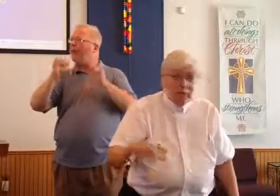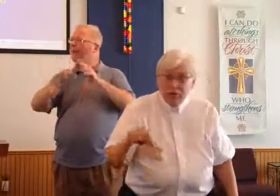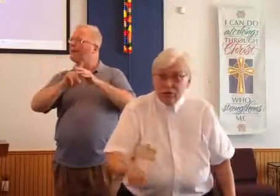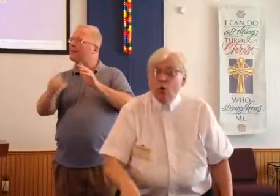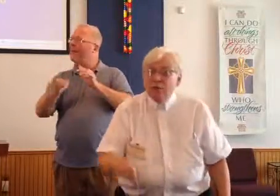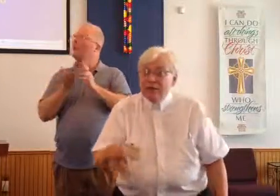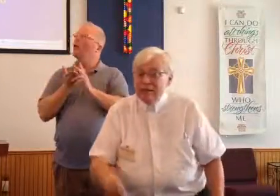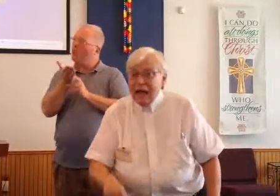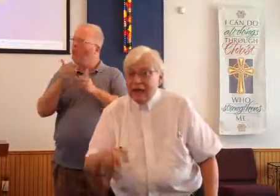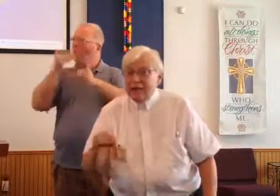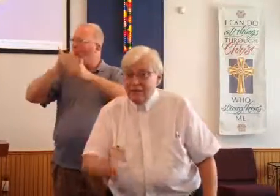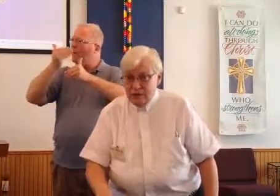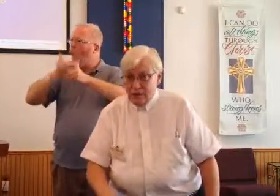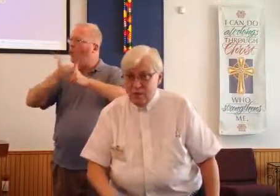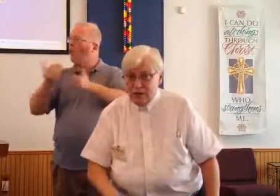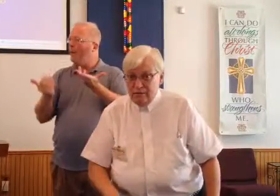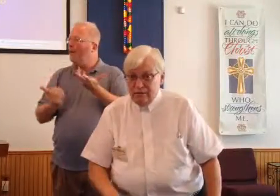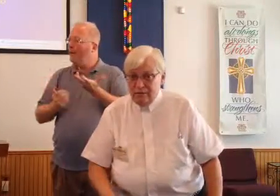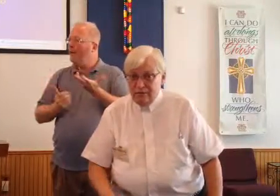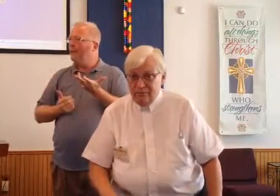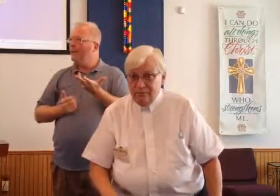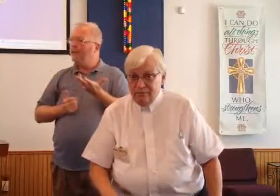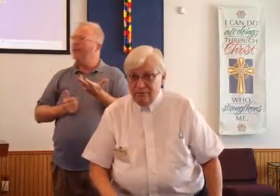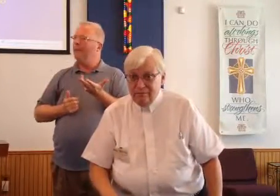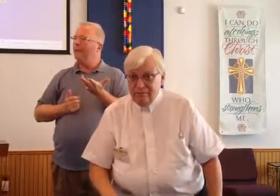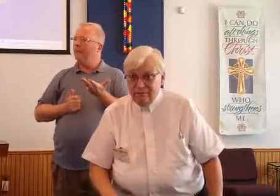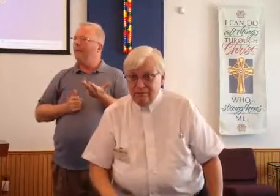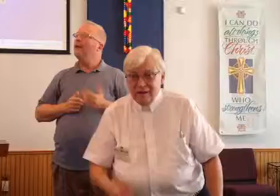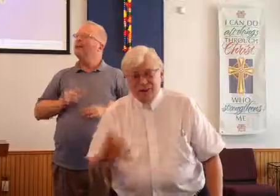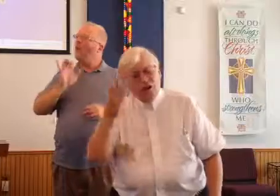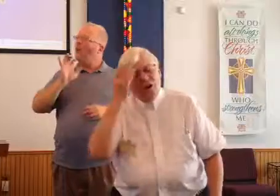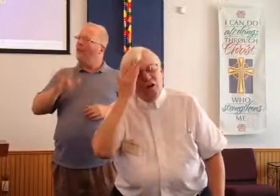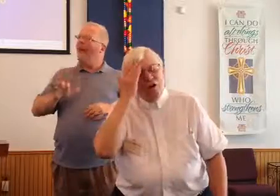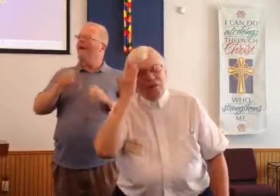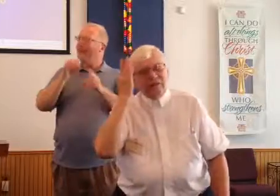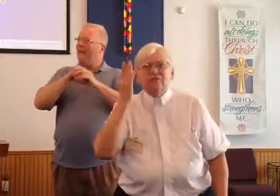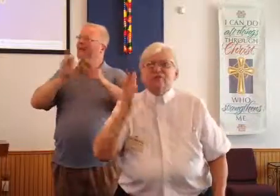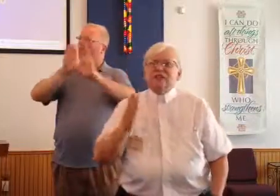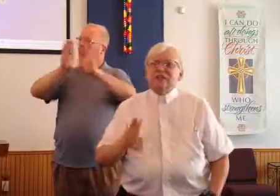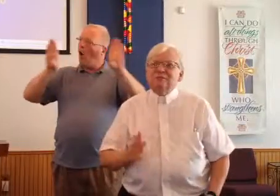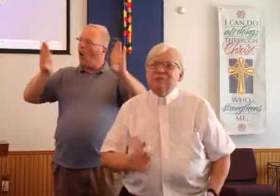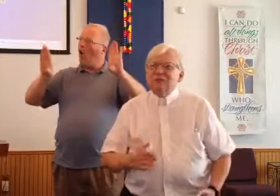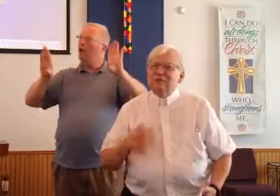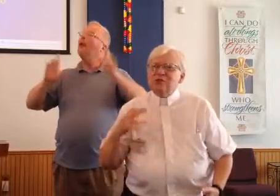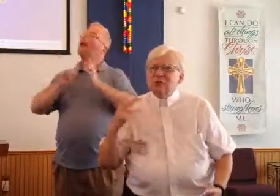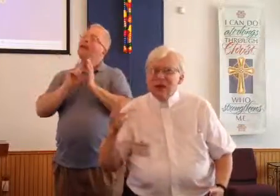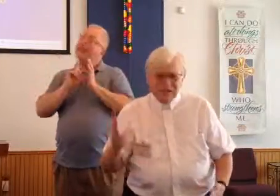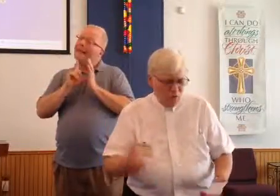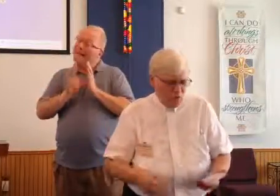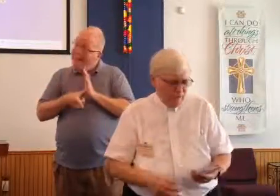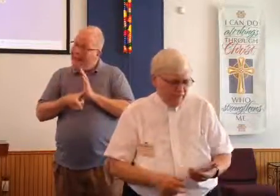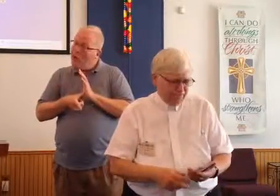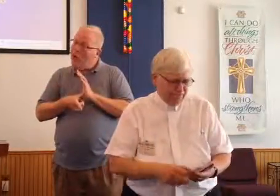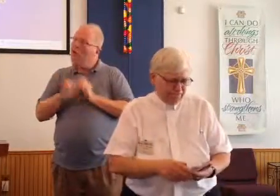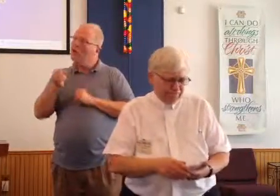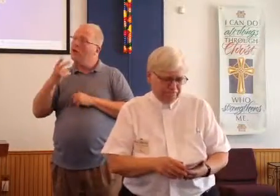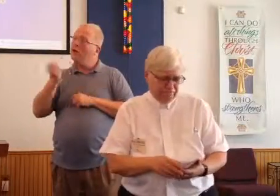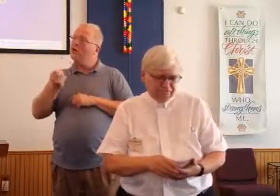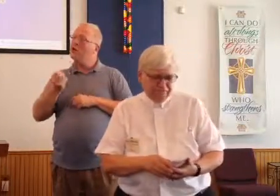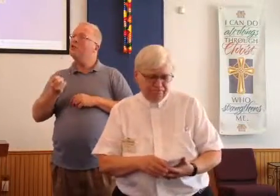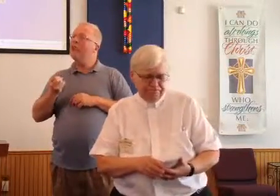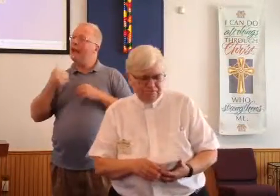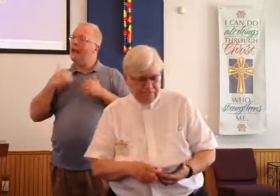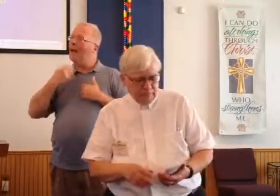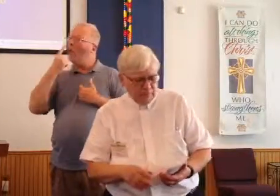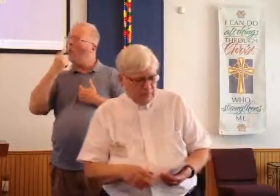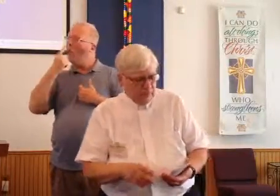were. Don't attack this point. It's always interesting to me that it was a red cord.